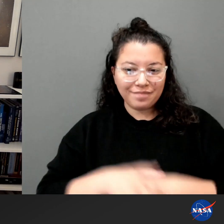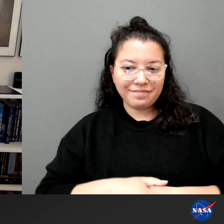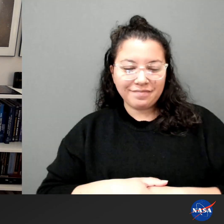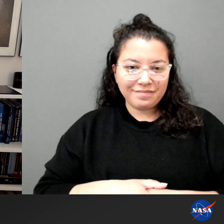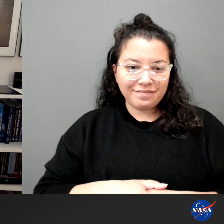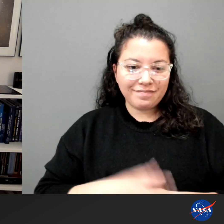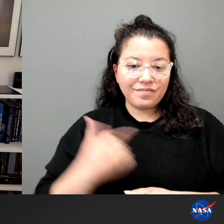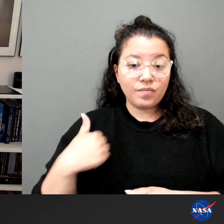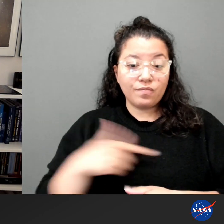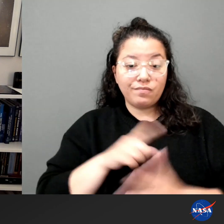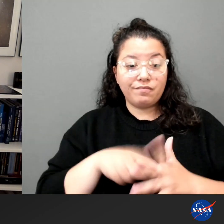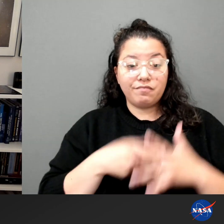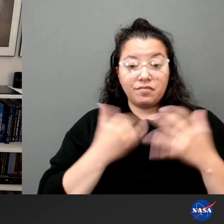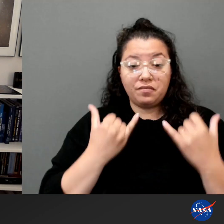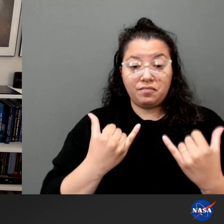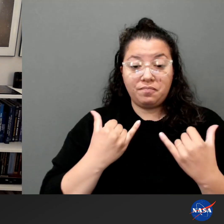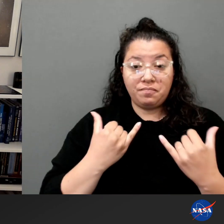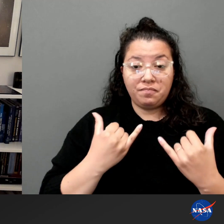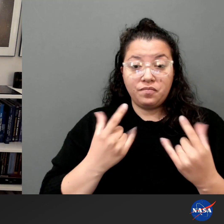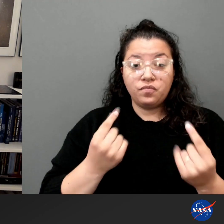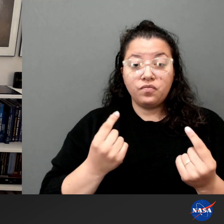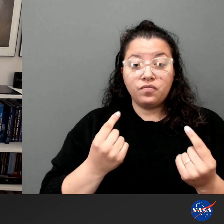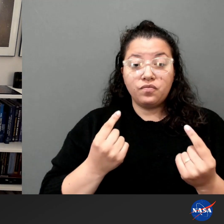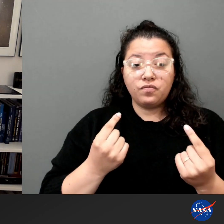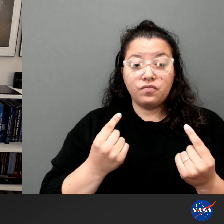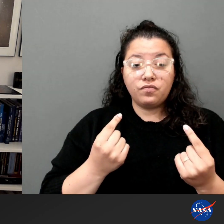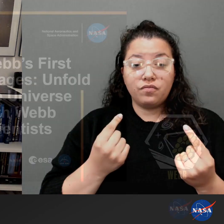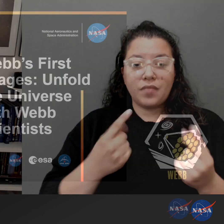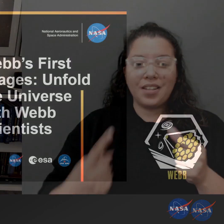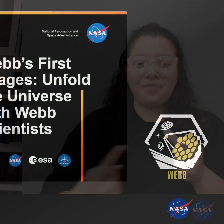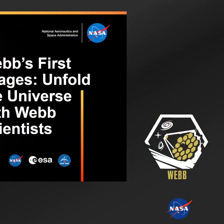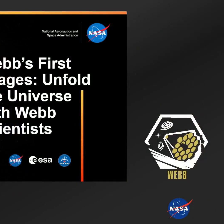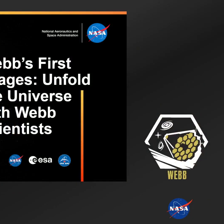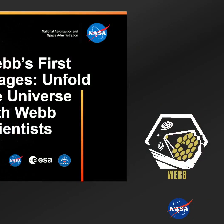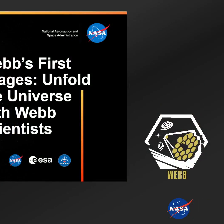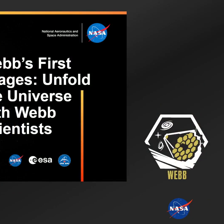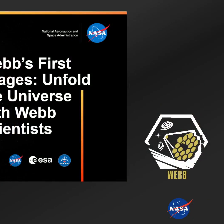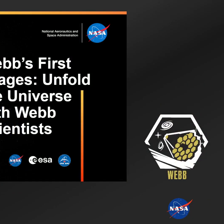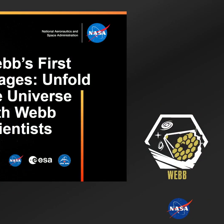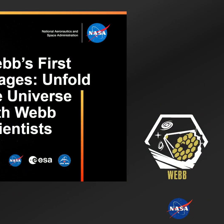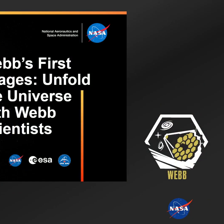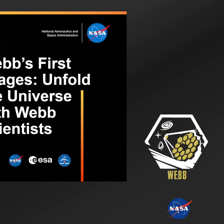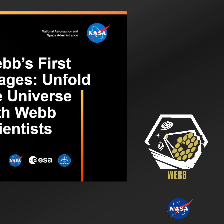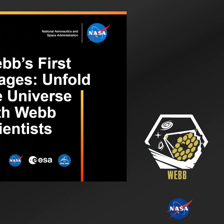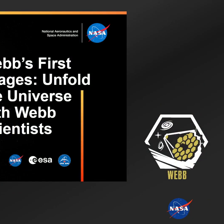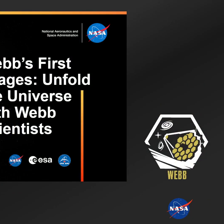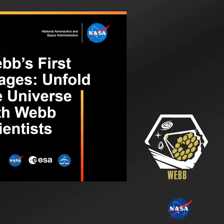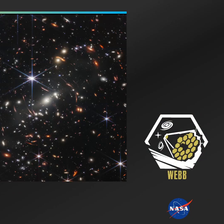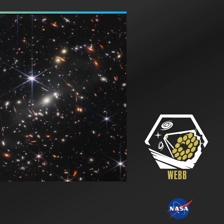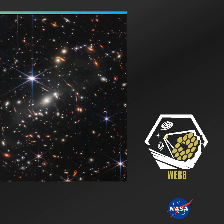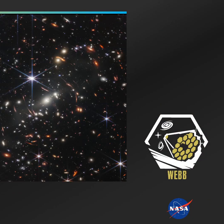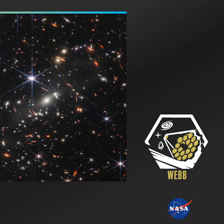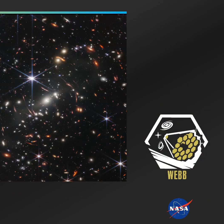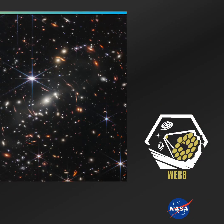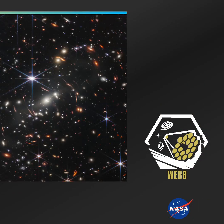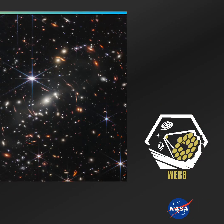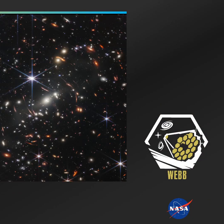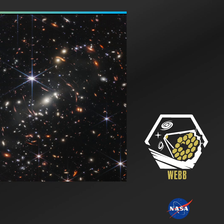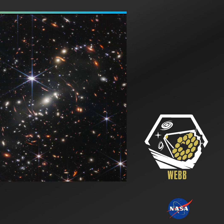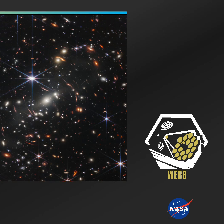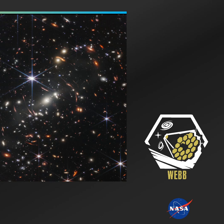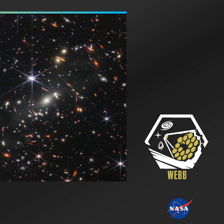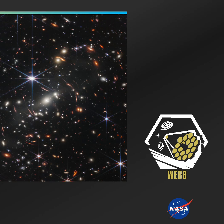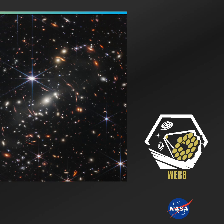off with the first image that was released yesterday. So here we have Webb's first deep